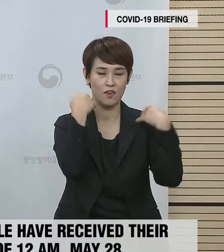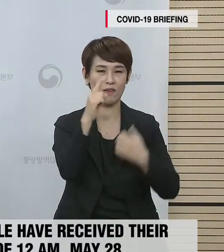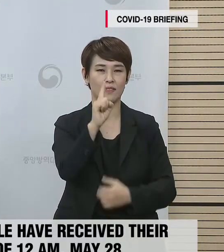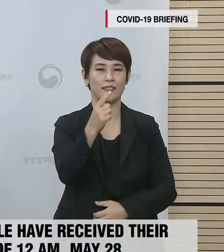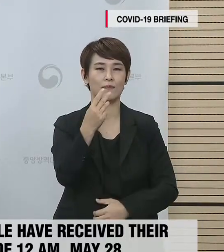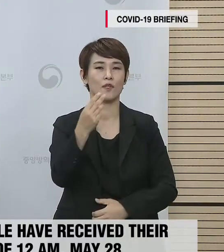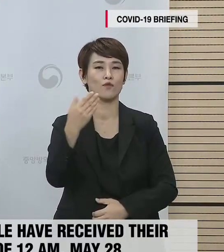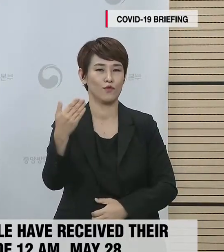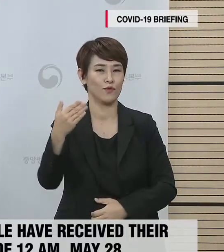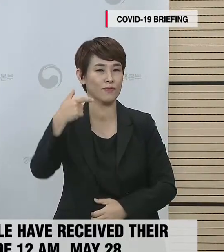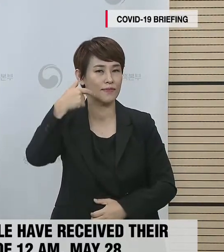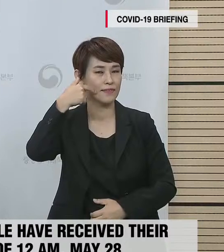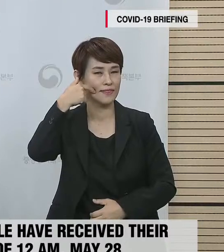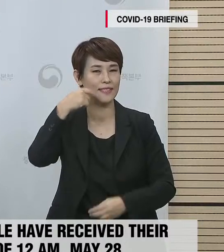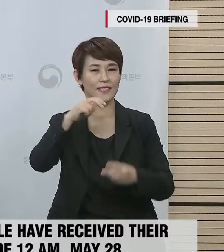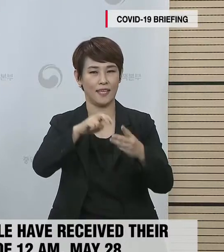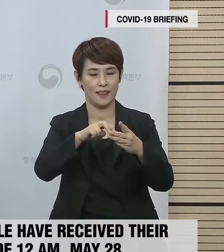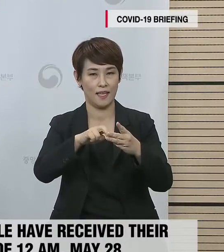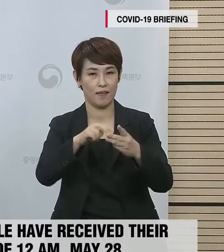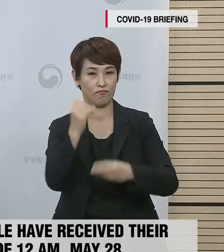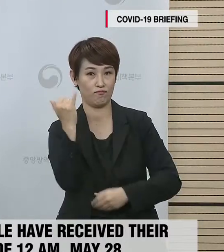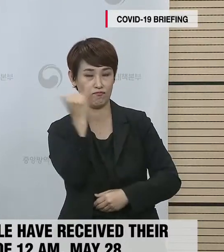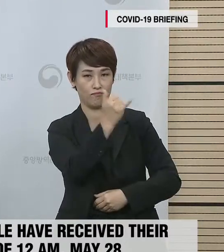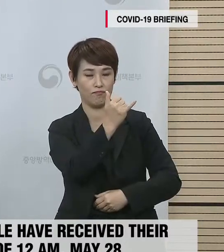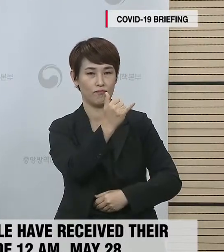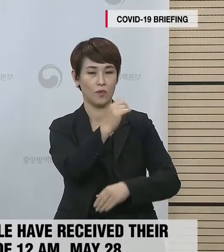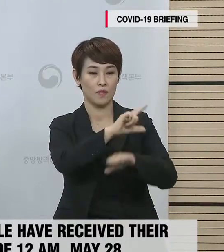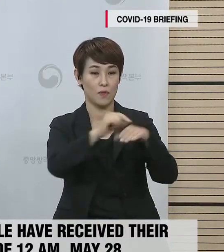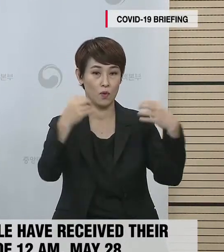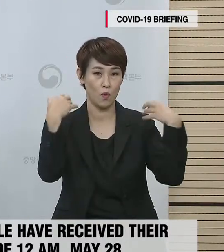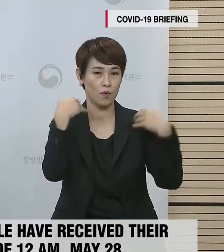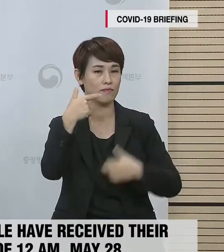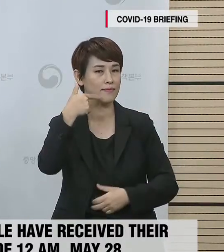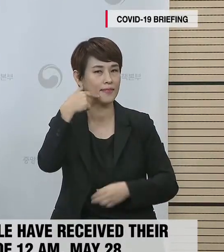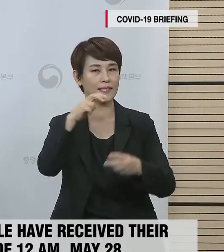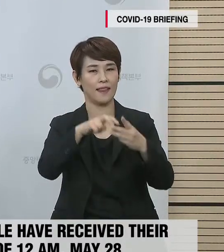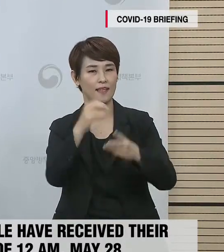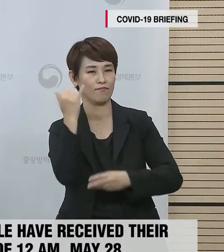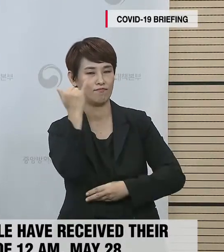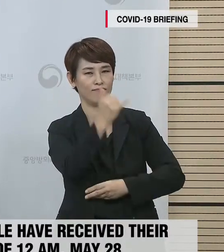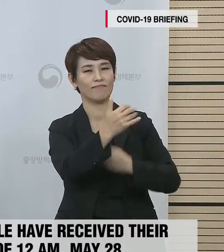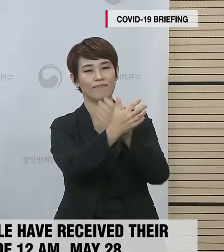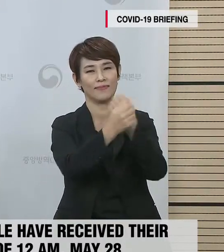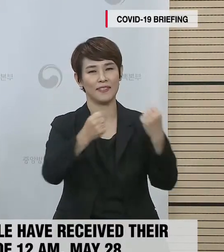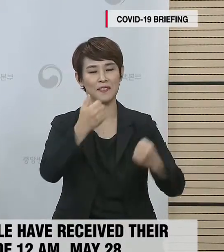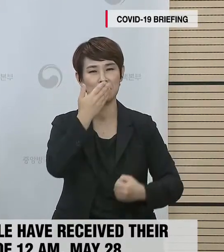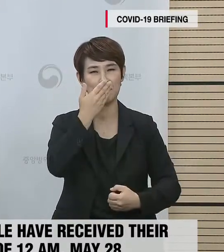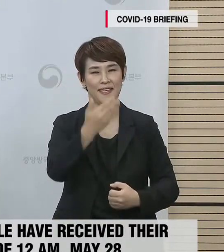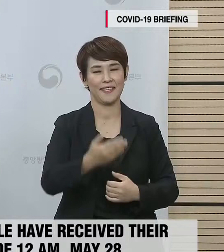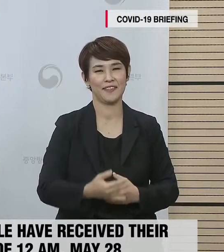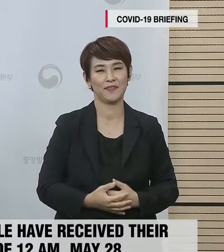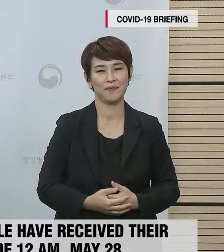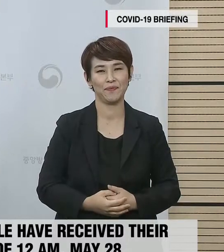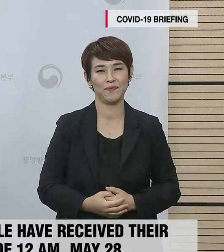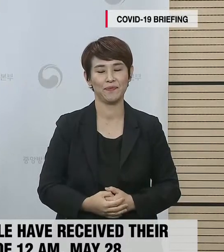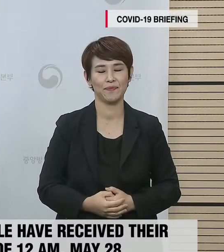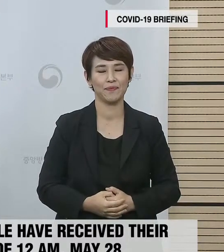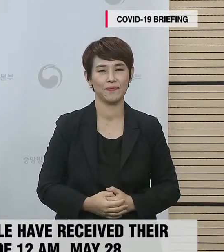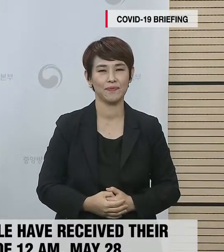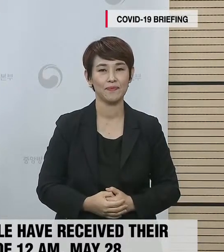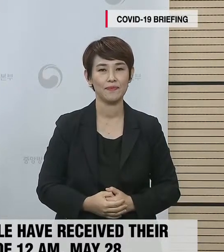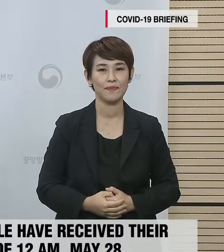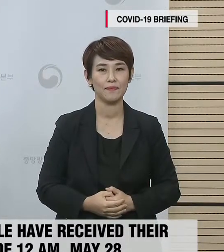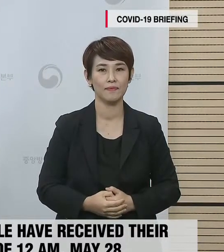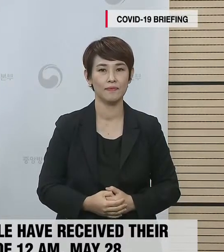appointments, and you can also do so through the call center at 1339 or even the local government's call centers. You can do so via